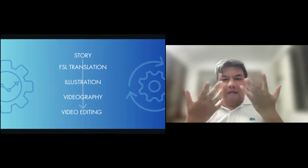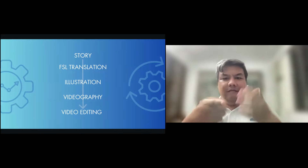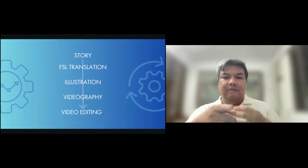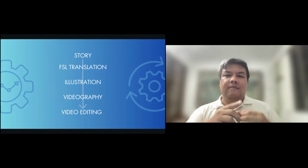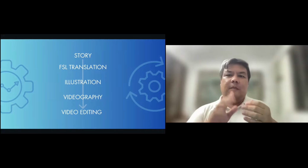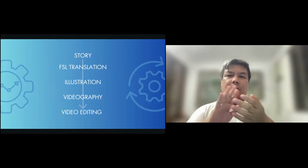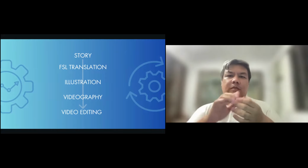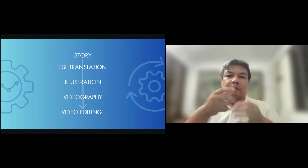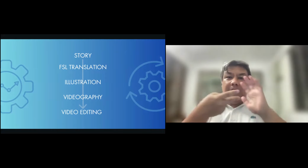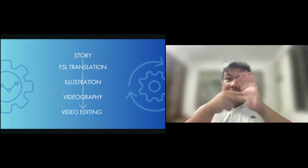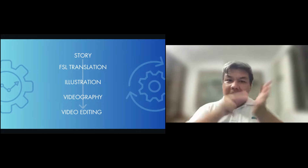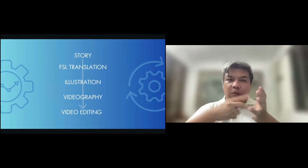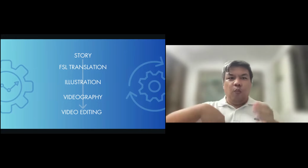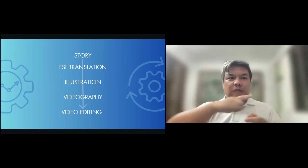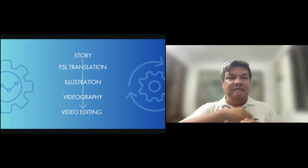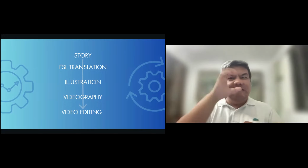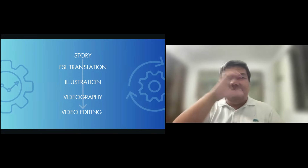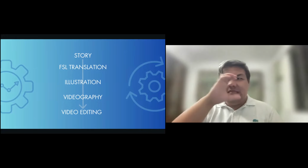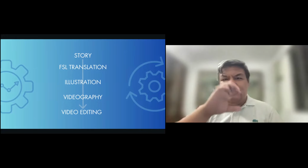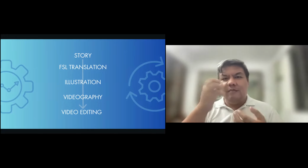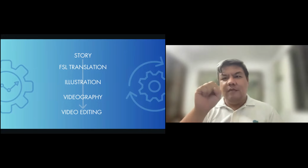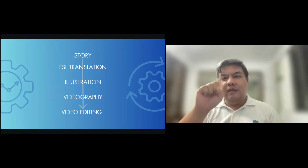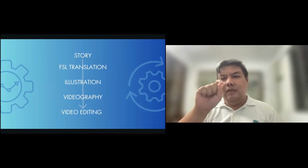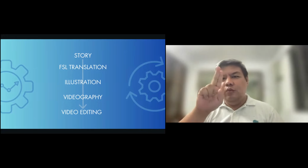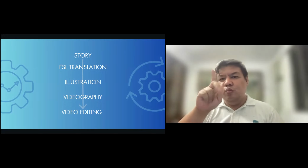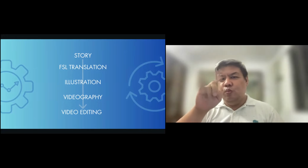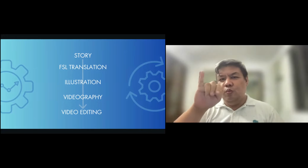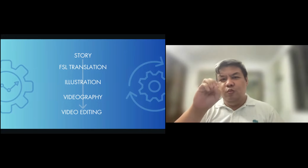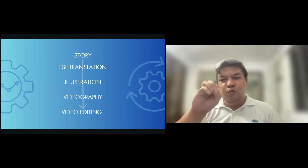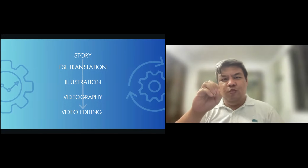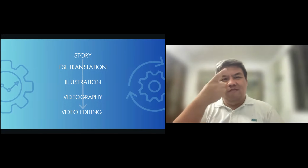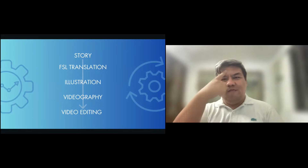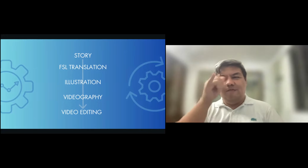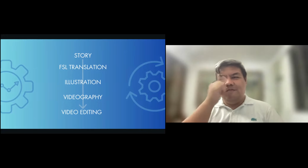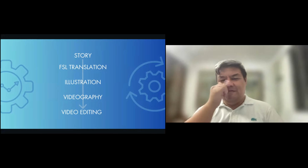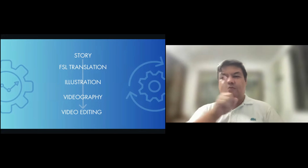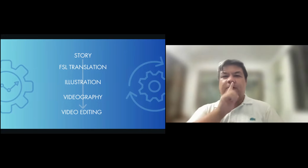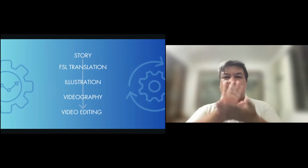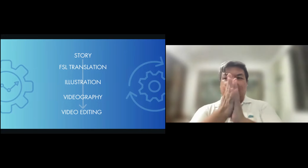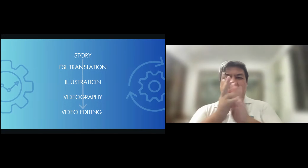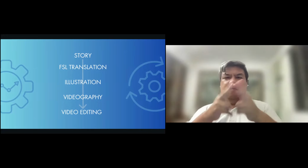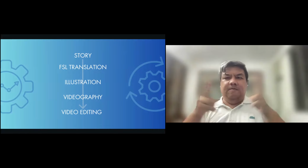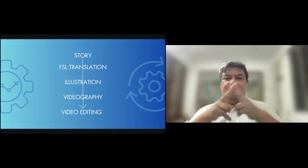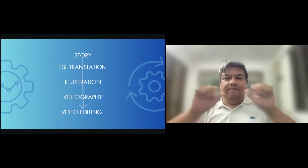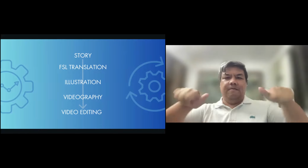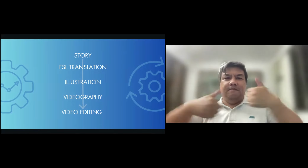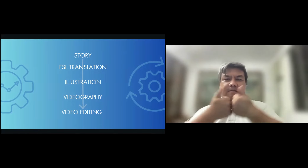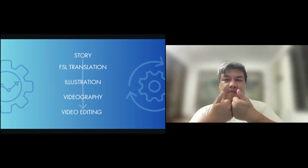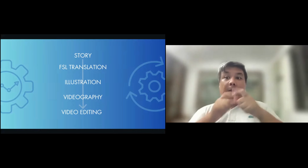having problems to have these videos done due to the lockdowns after the pandemic. So we needed to get a